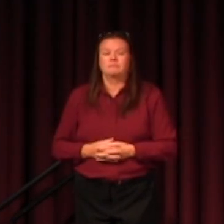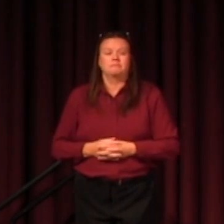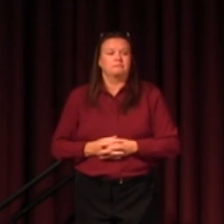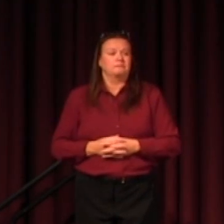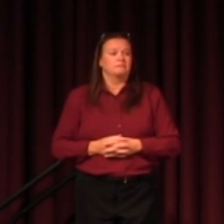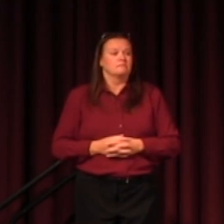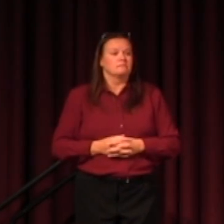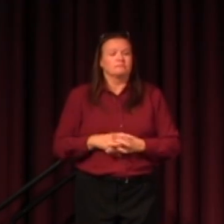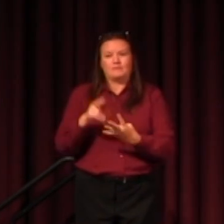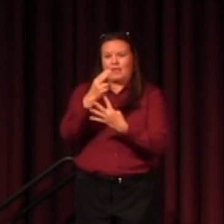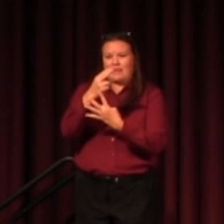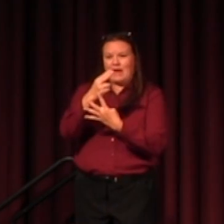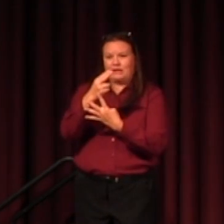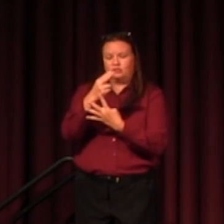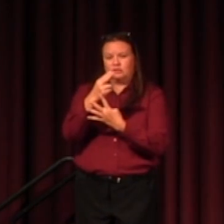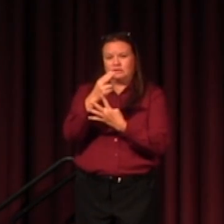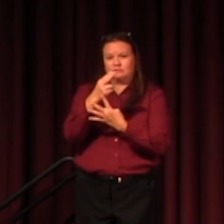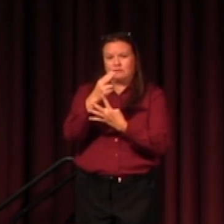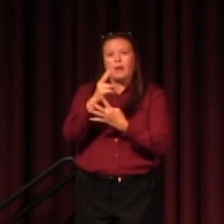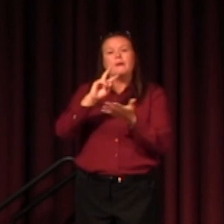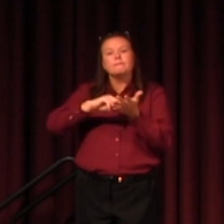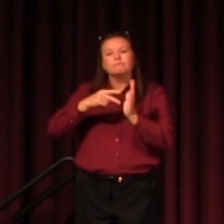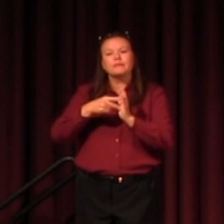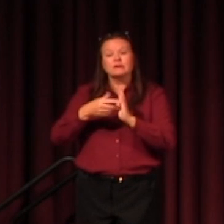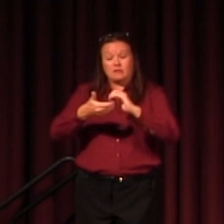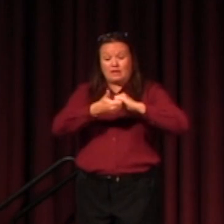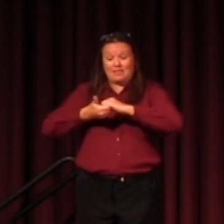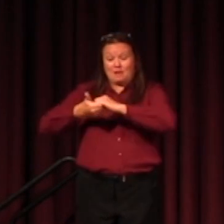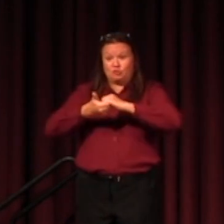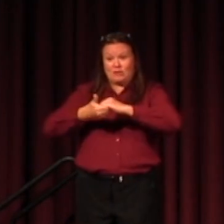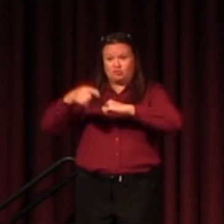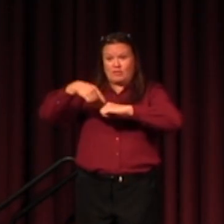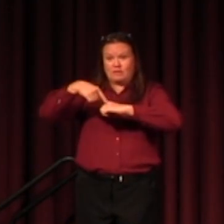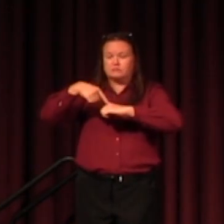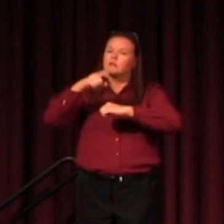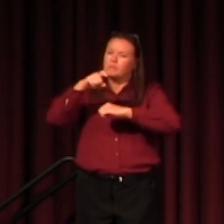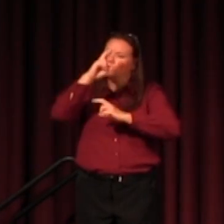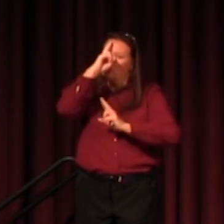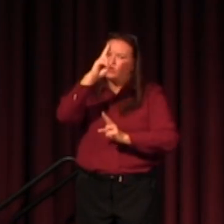So the H is for honorable collaboration. We